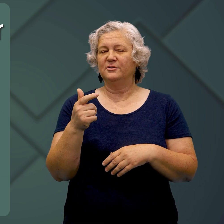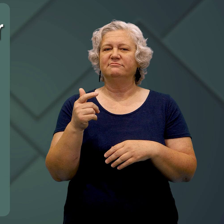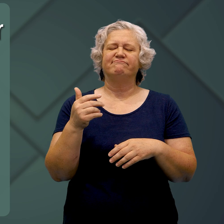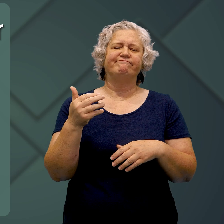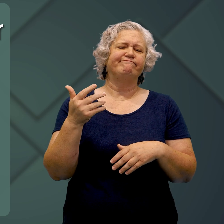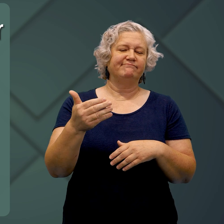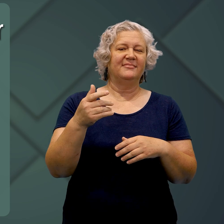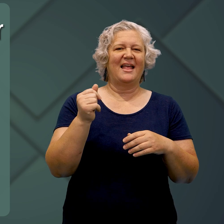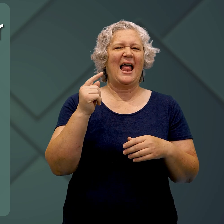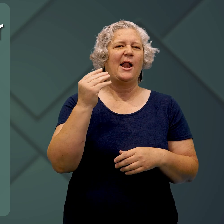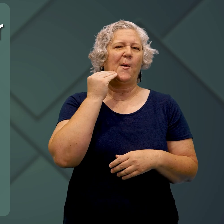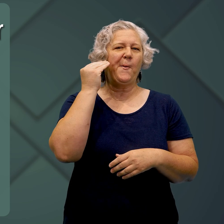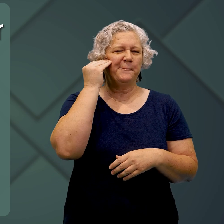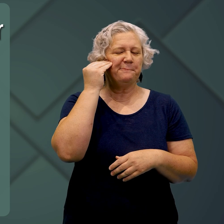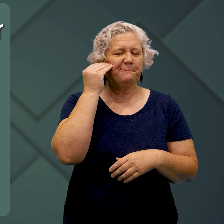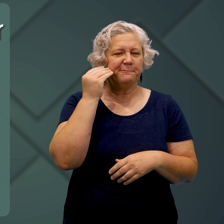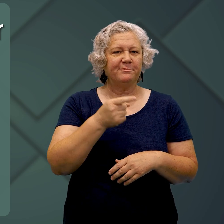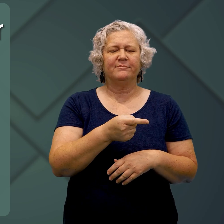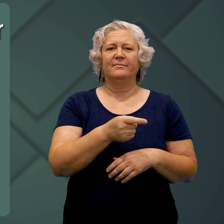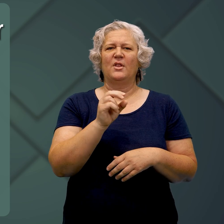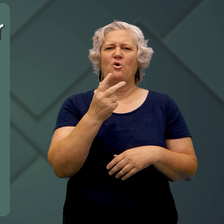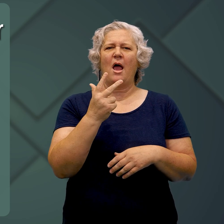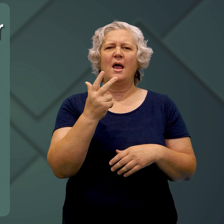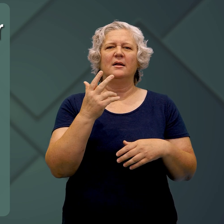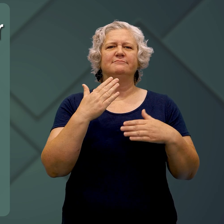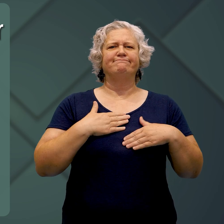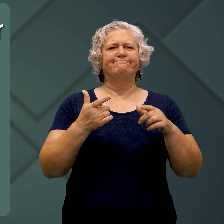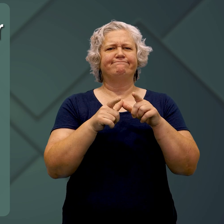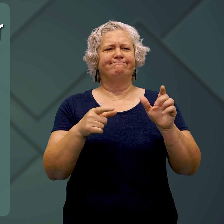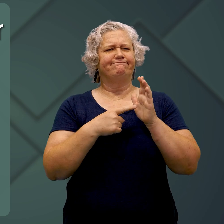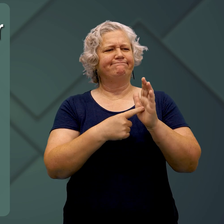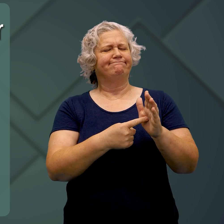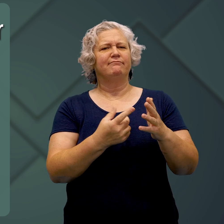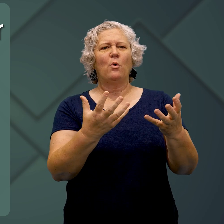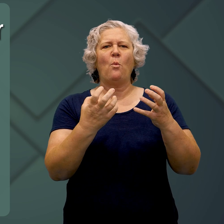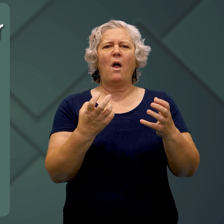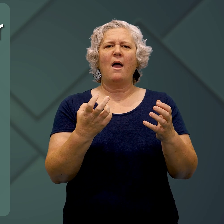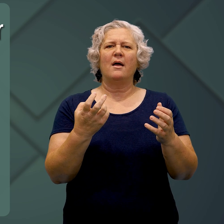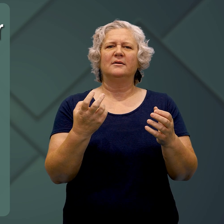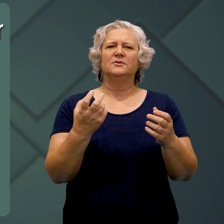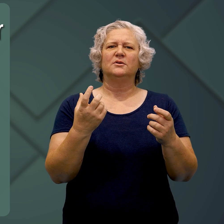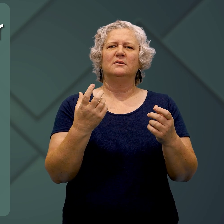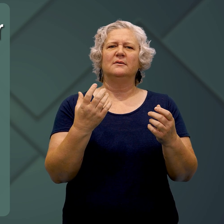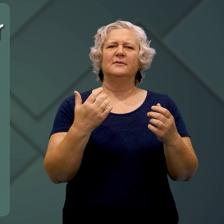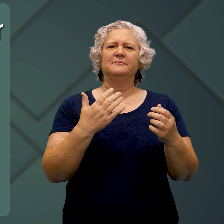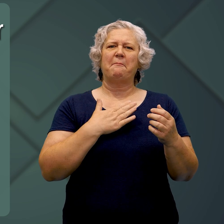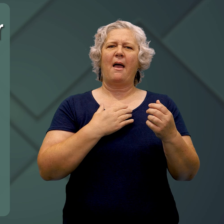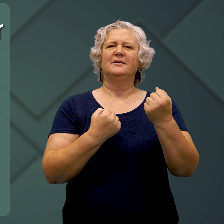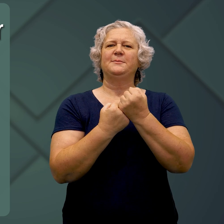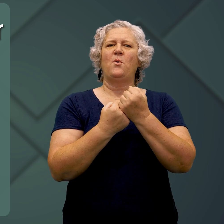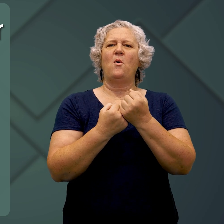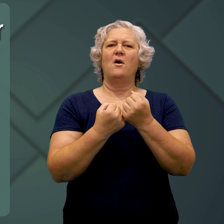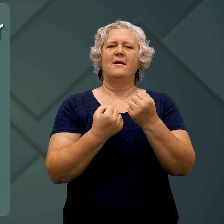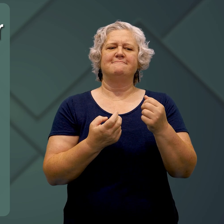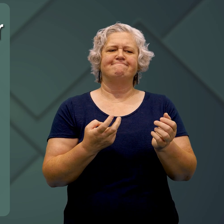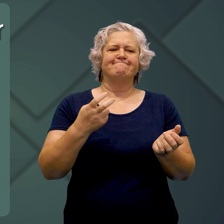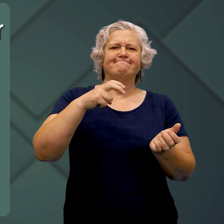Later, a while later, we were at home, and Orion was showing me that he wanted my support to get up and